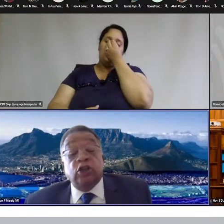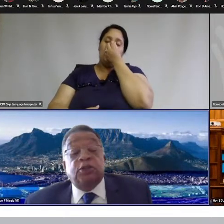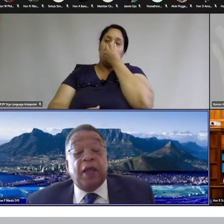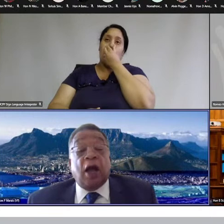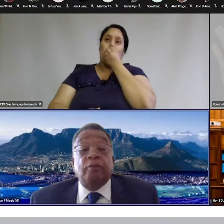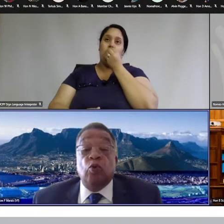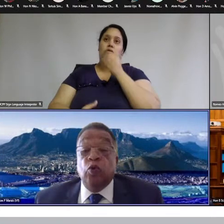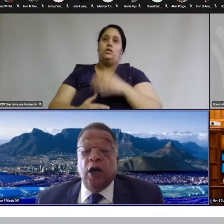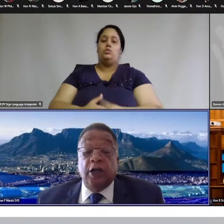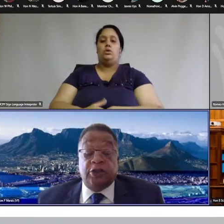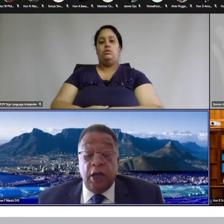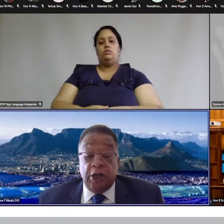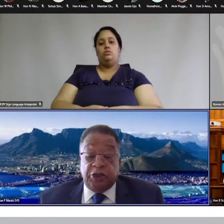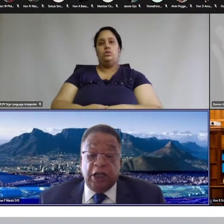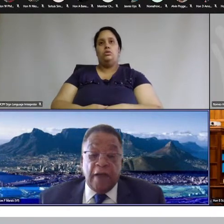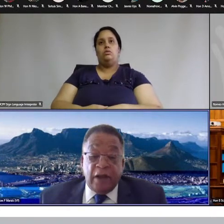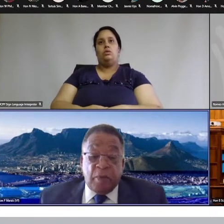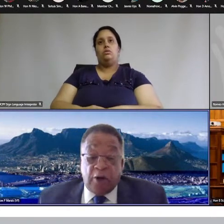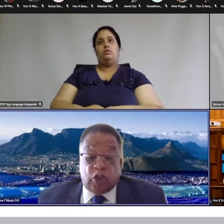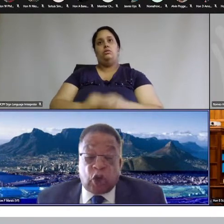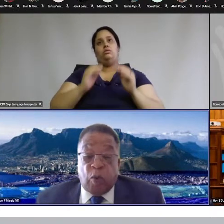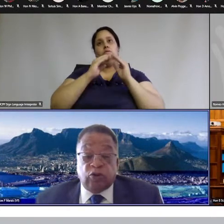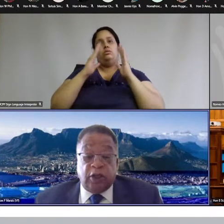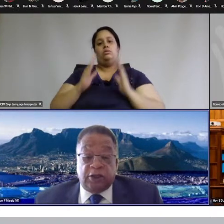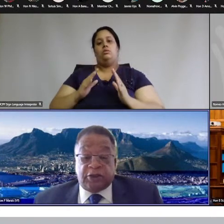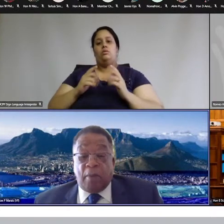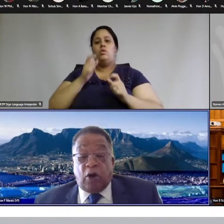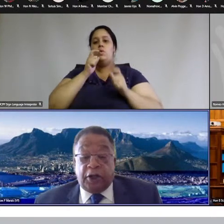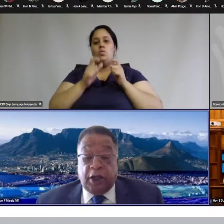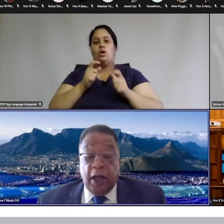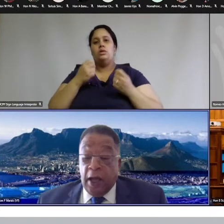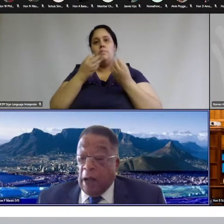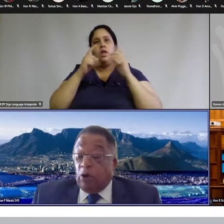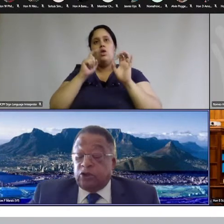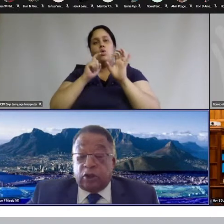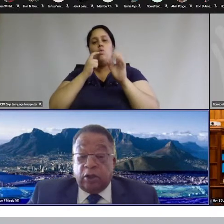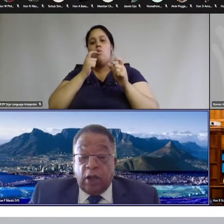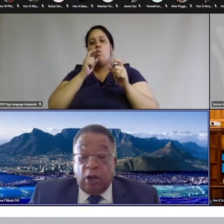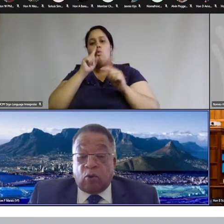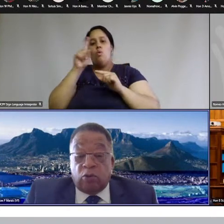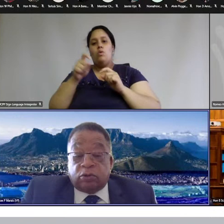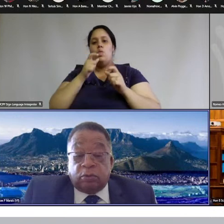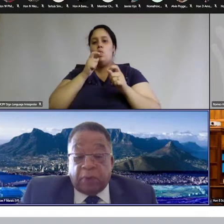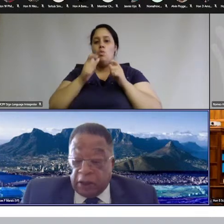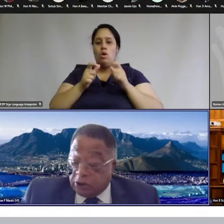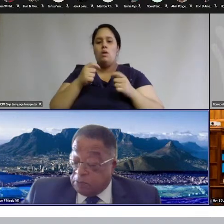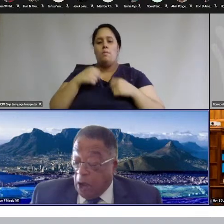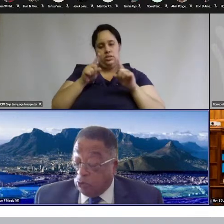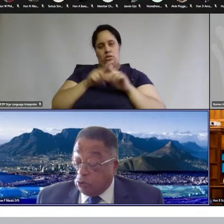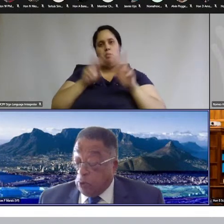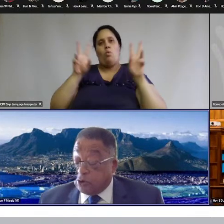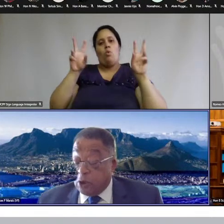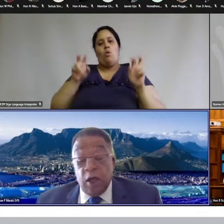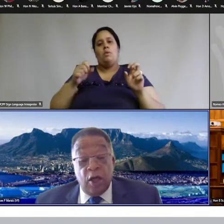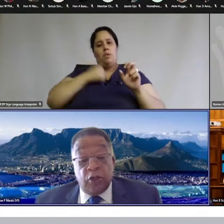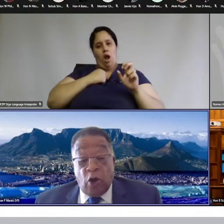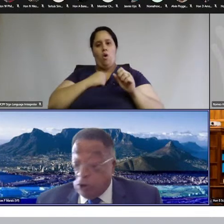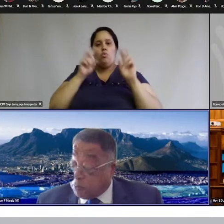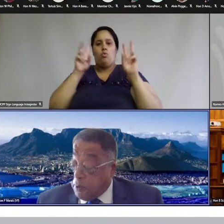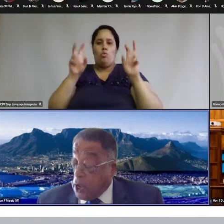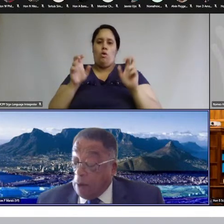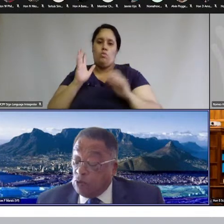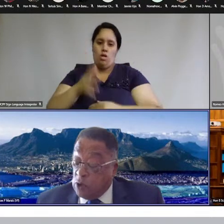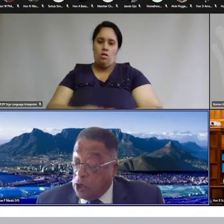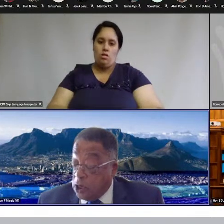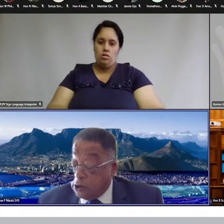know, thoughts become your words. Seeing everybody's quoting somebody, I'm also going to now quote, but that is my own quote.